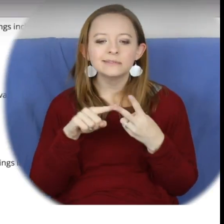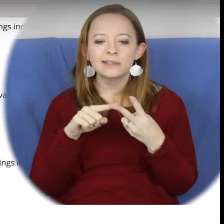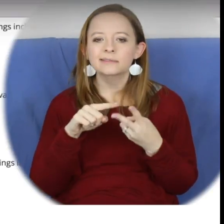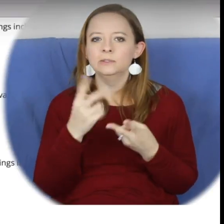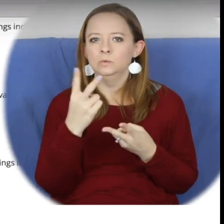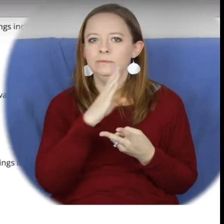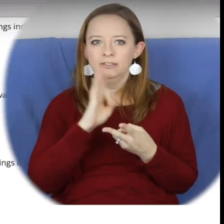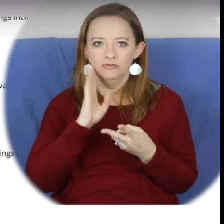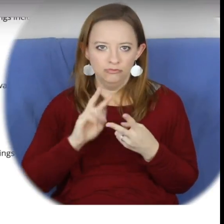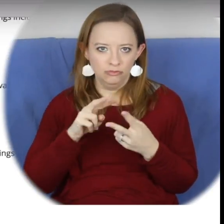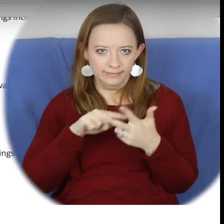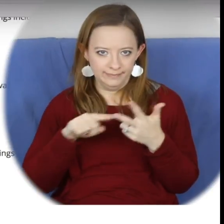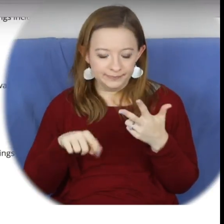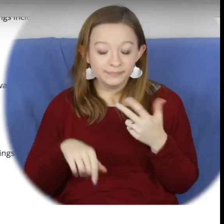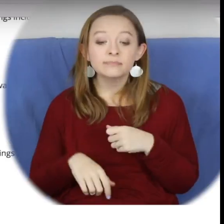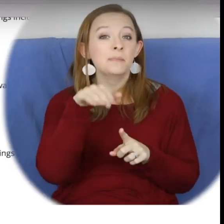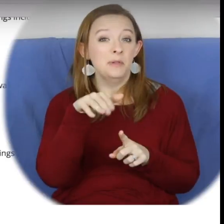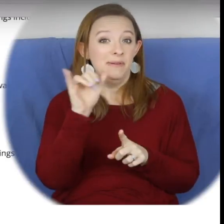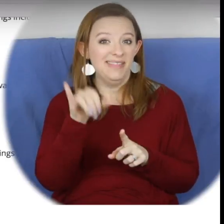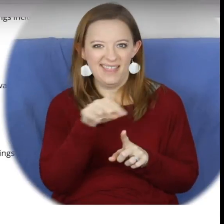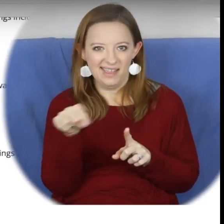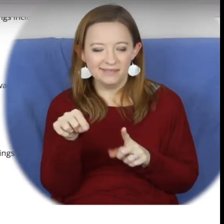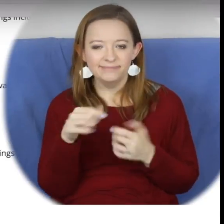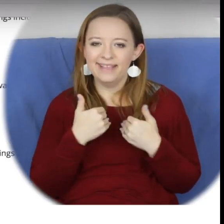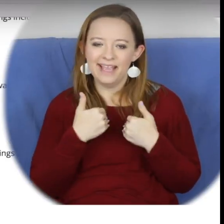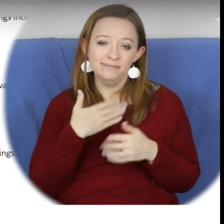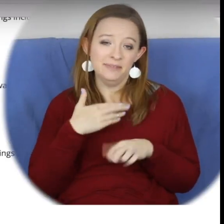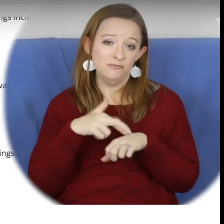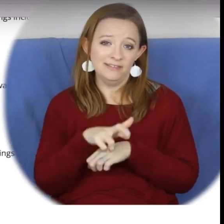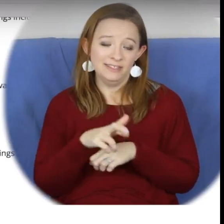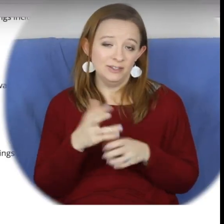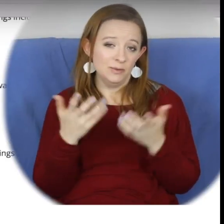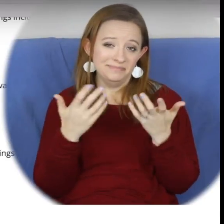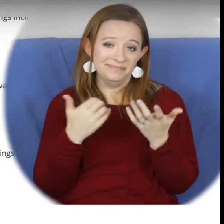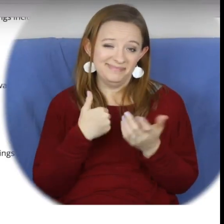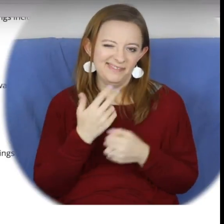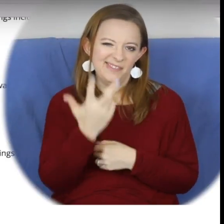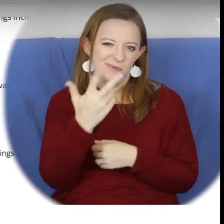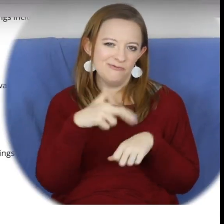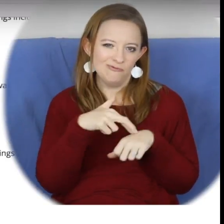explaining myself and what I've been through and like my bachelor's degree and all of that.